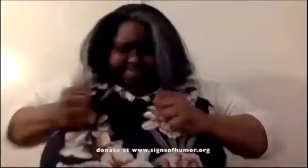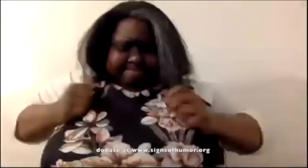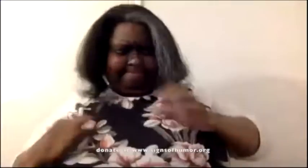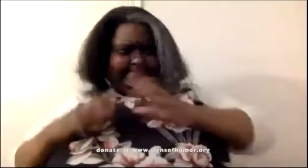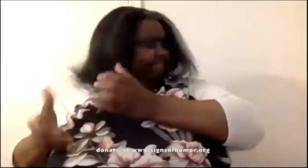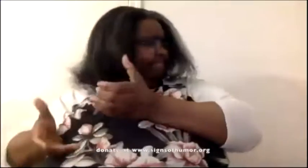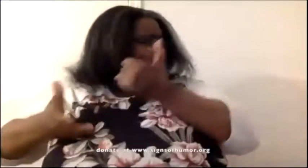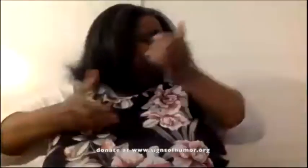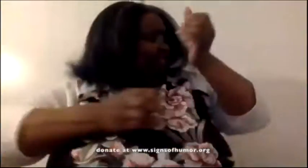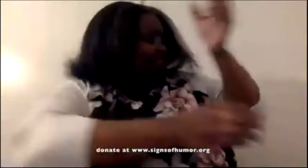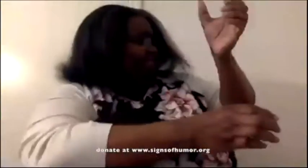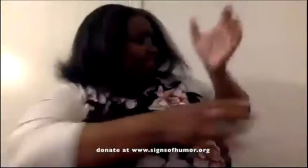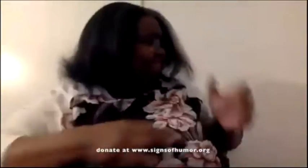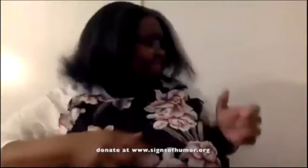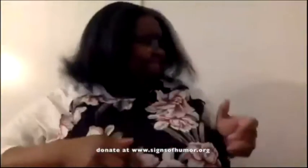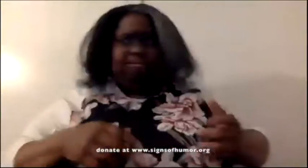ahead and do the trade.